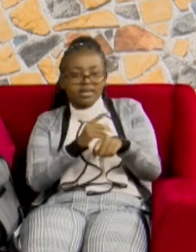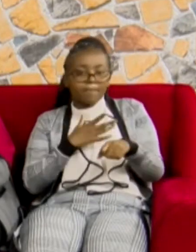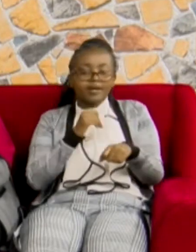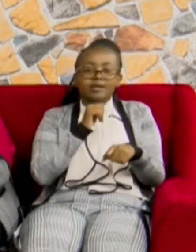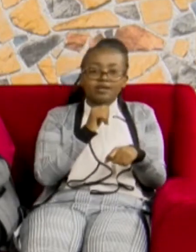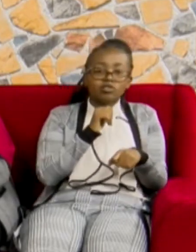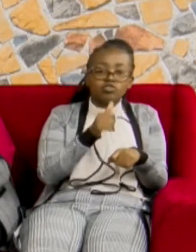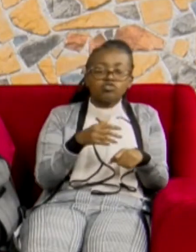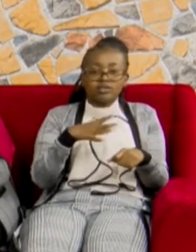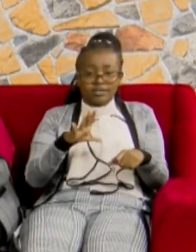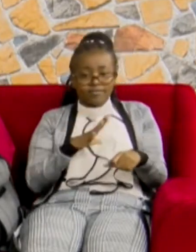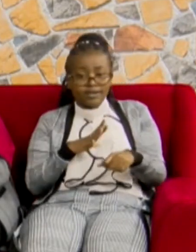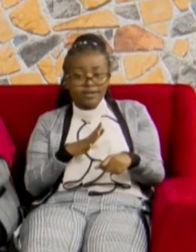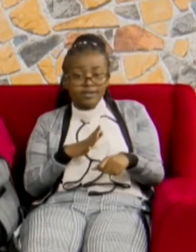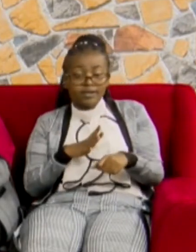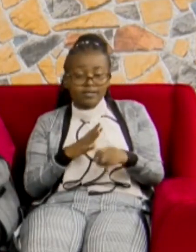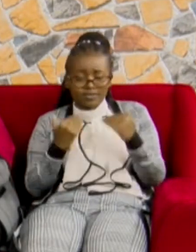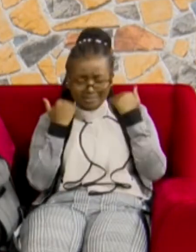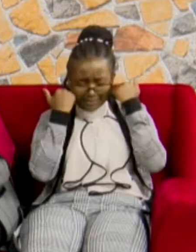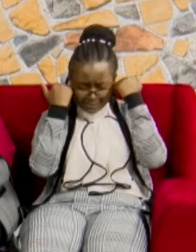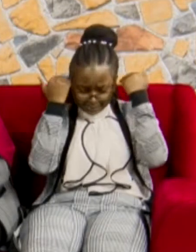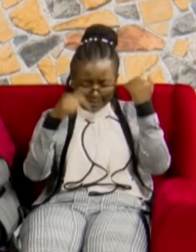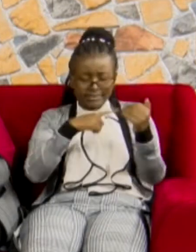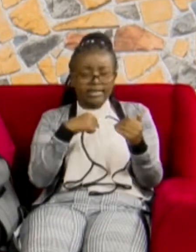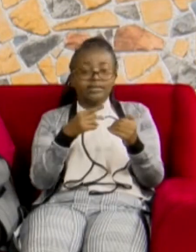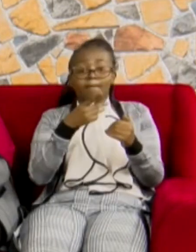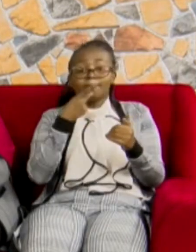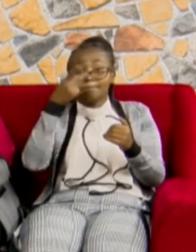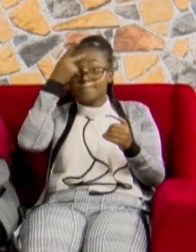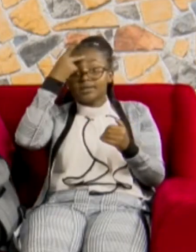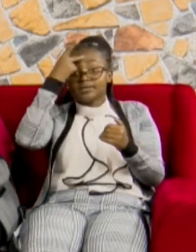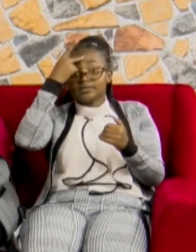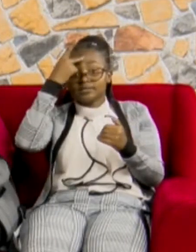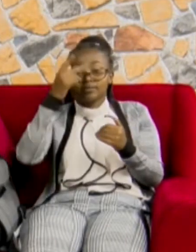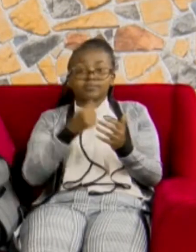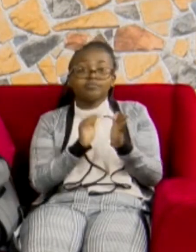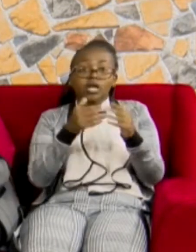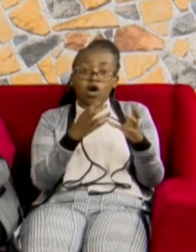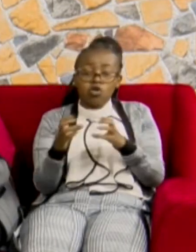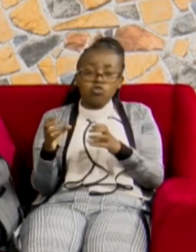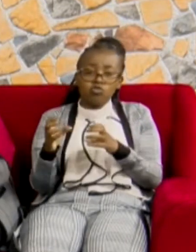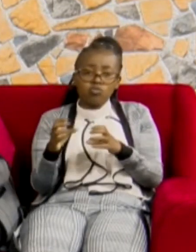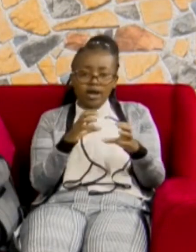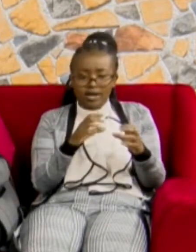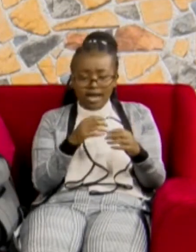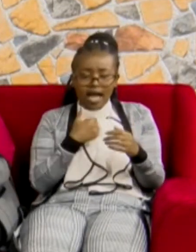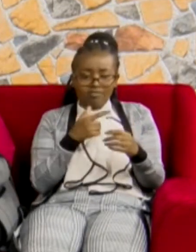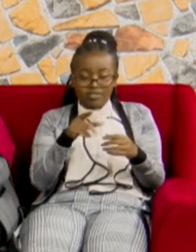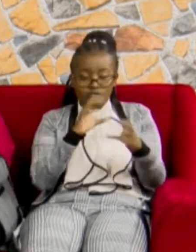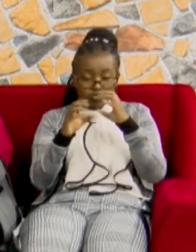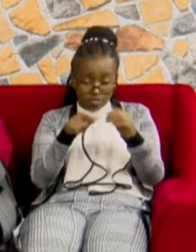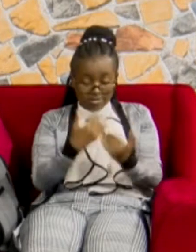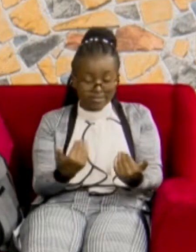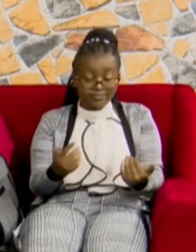fine. So it's one of the things that stresses us as parents or gives us sleepless nights. Like, how do I have this communication? So